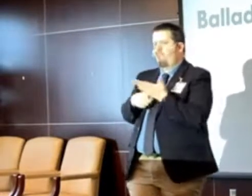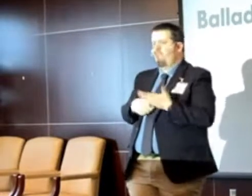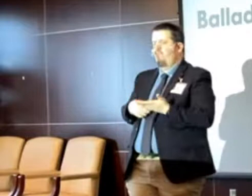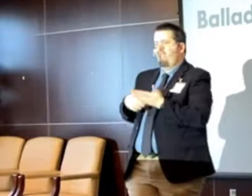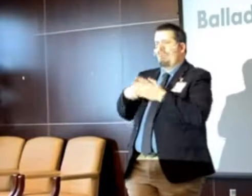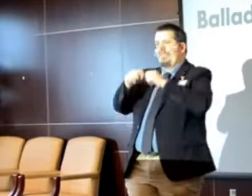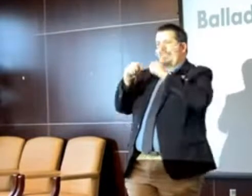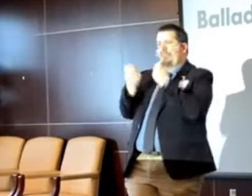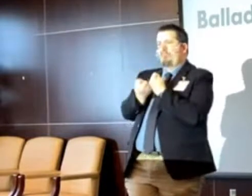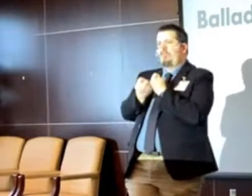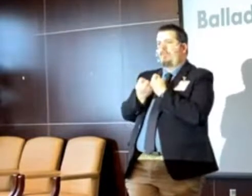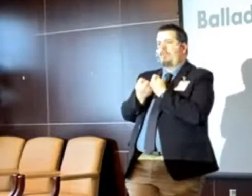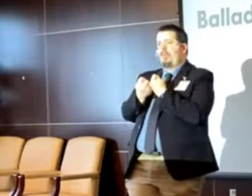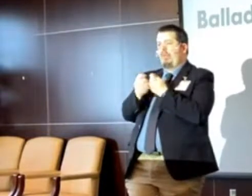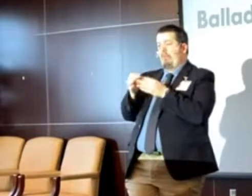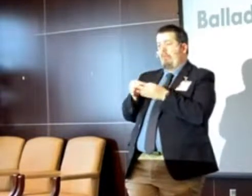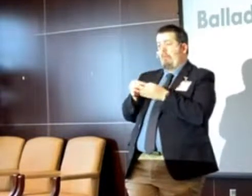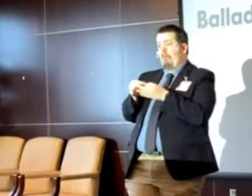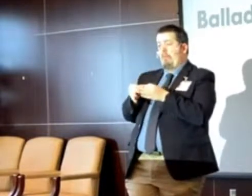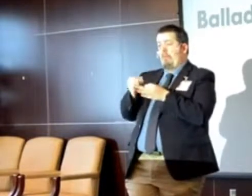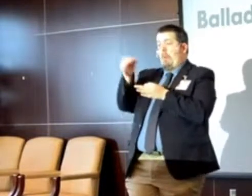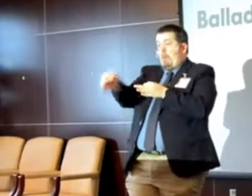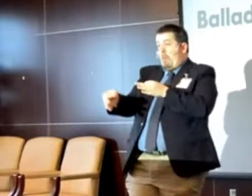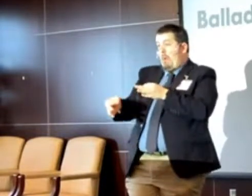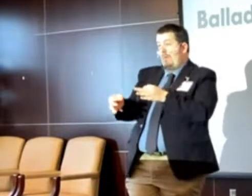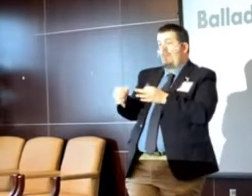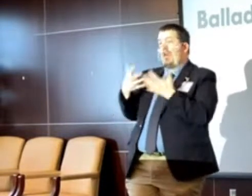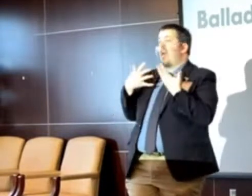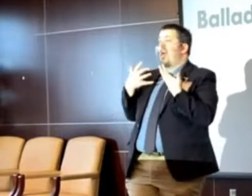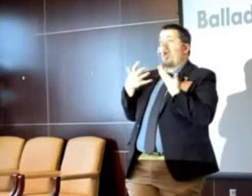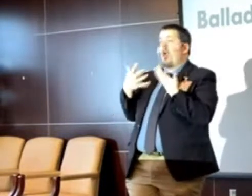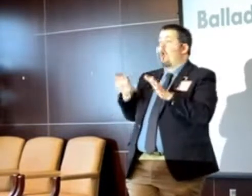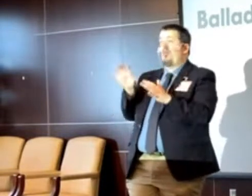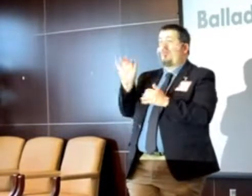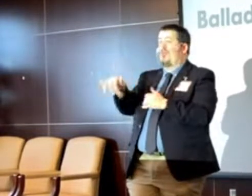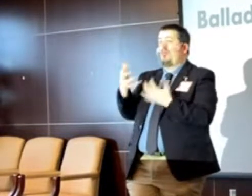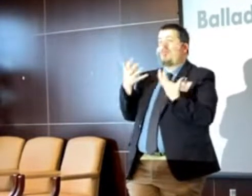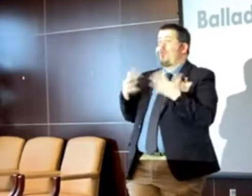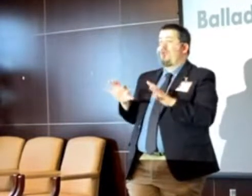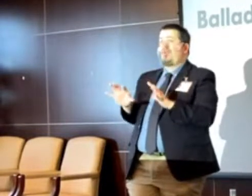team, is that deferring elective surgeries is the last thing we want to do.